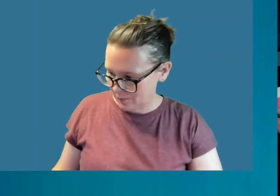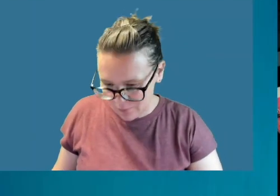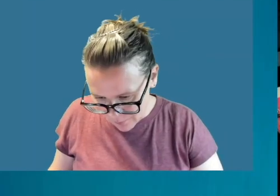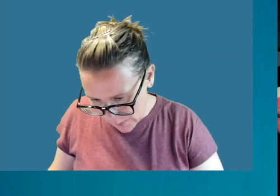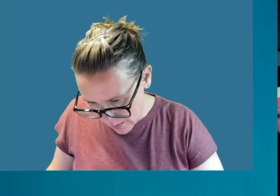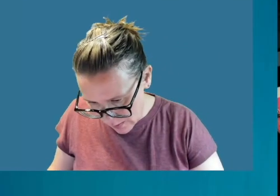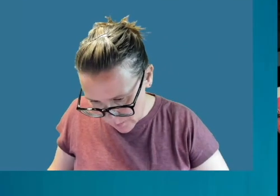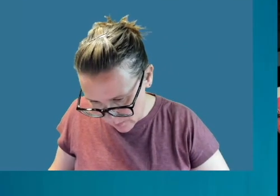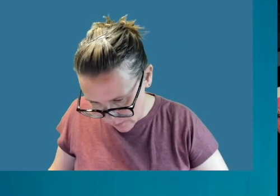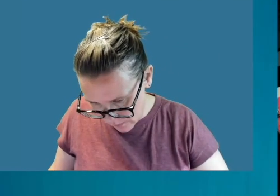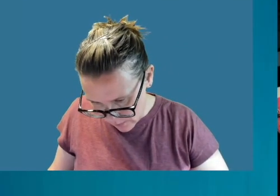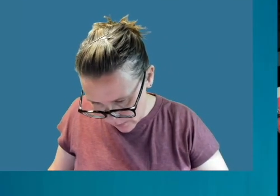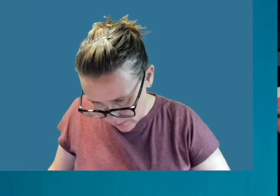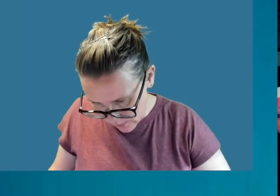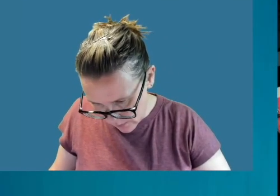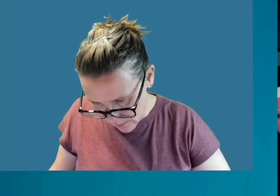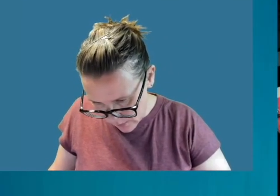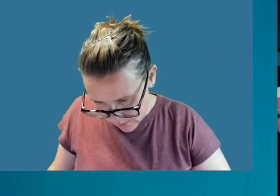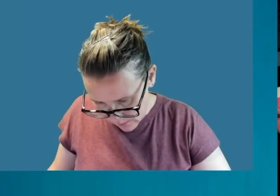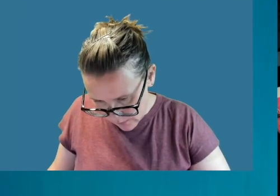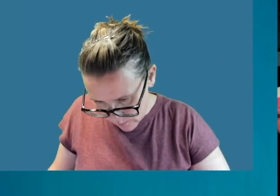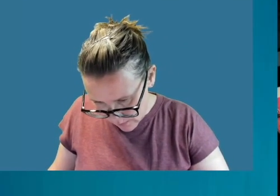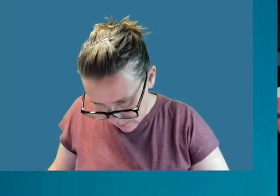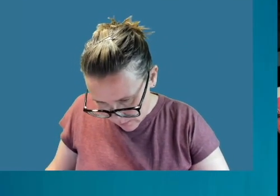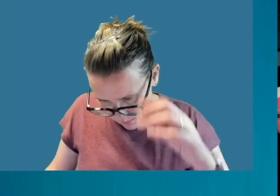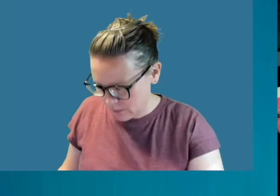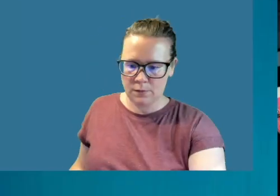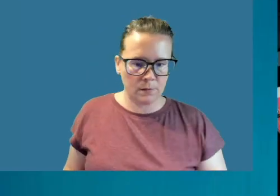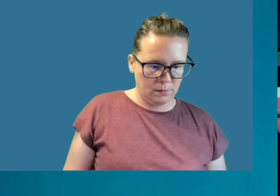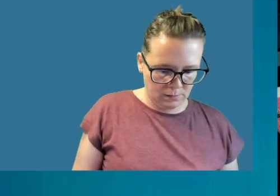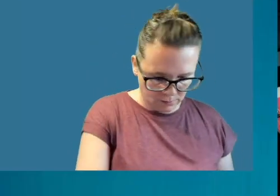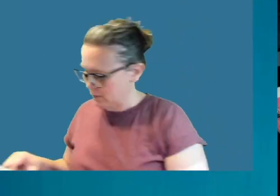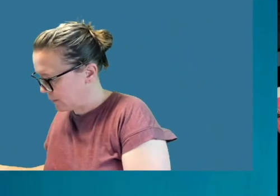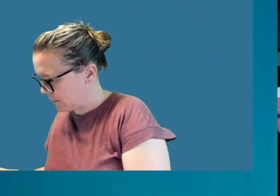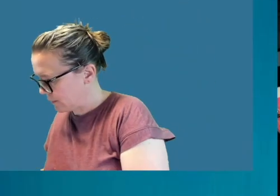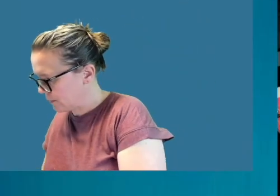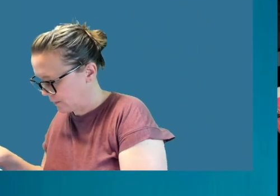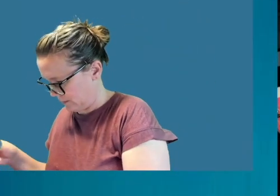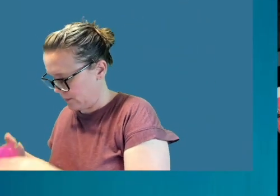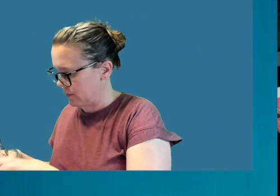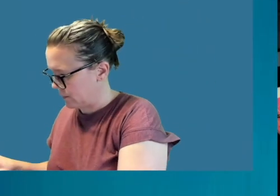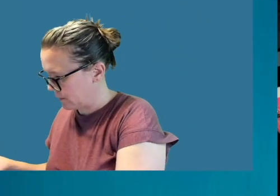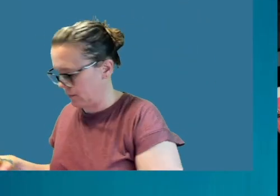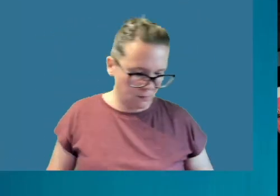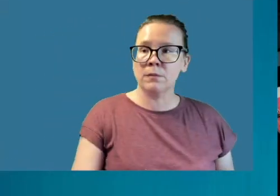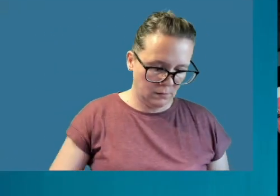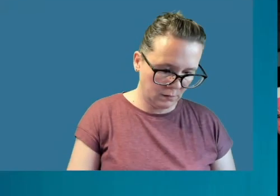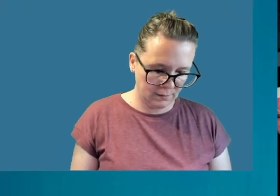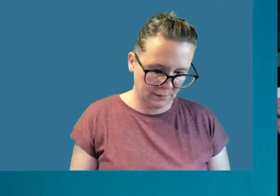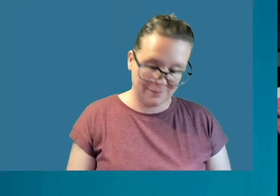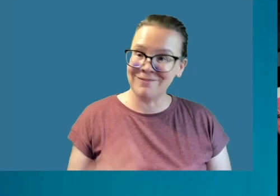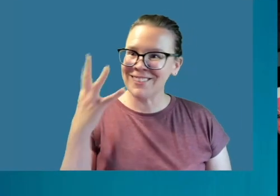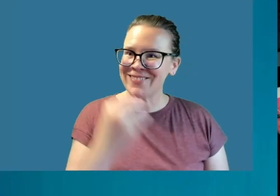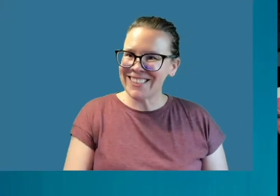dashed line. So you are going to sew both ends all the way to the dashed line, back stitching at both